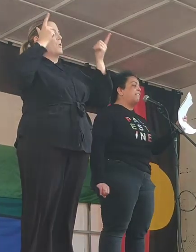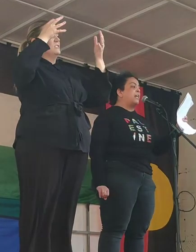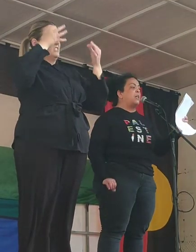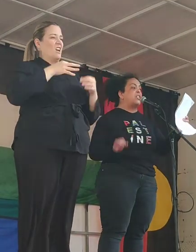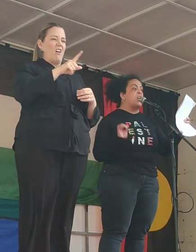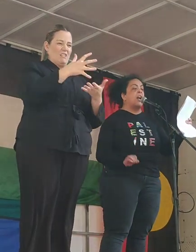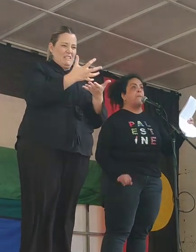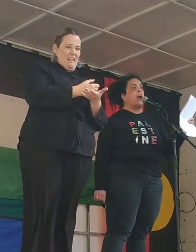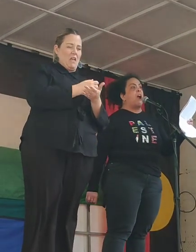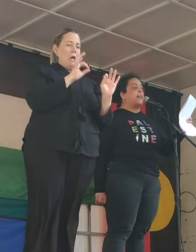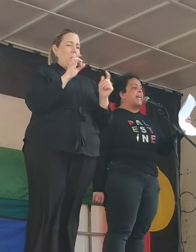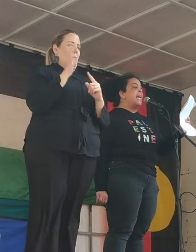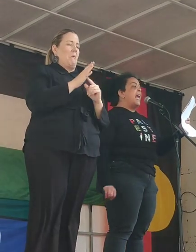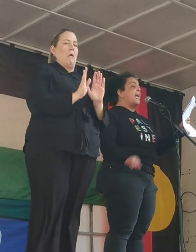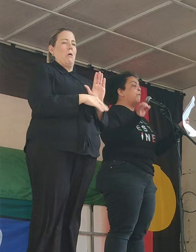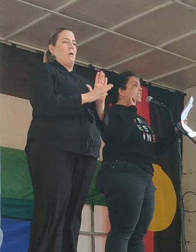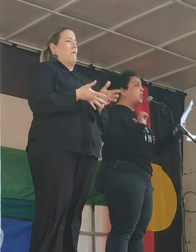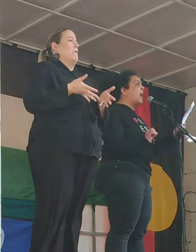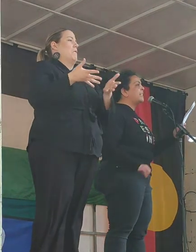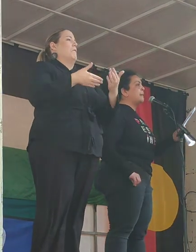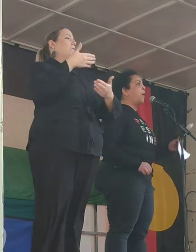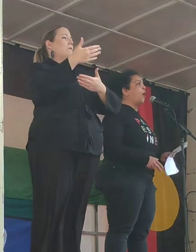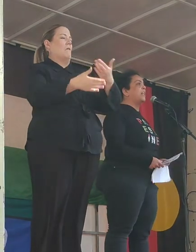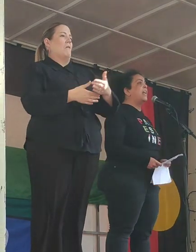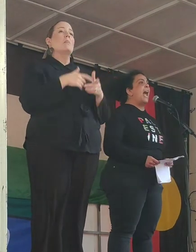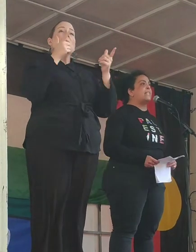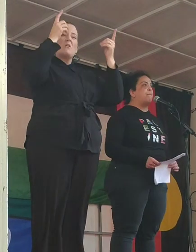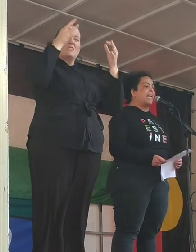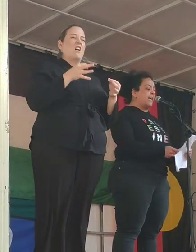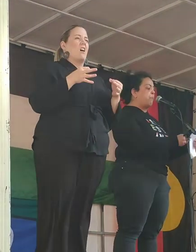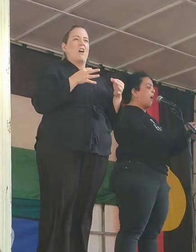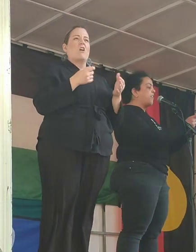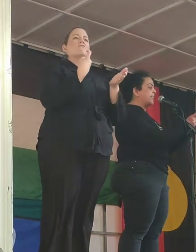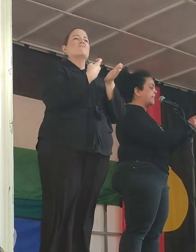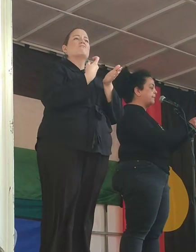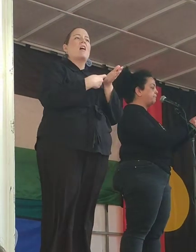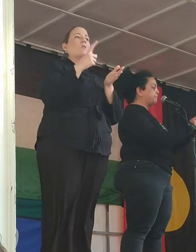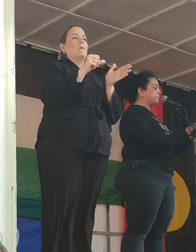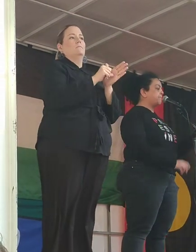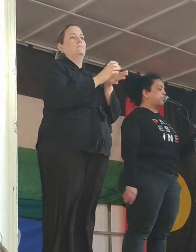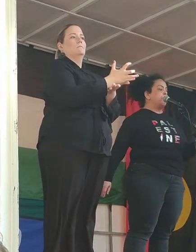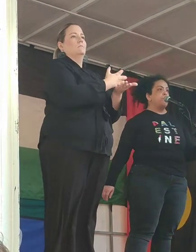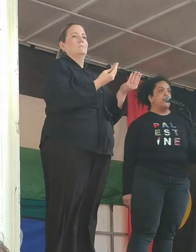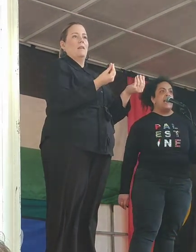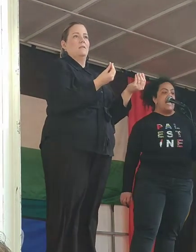that worker safety was not a priority, it was not as important as making profits.